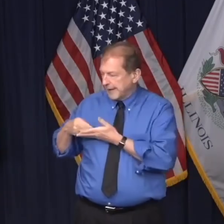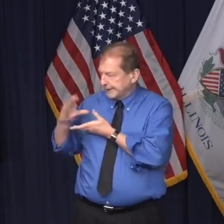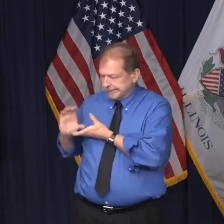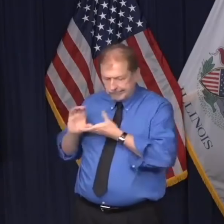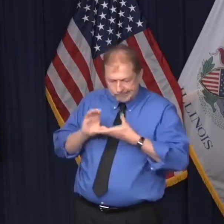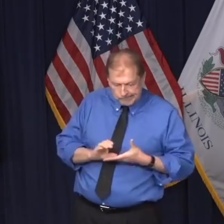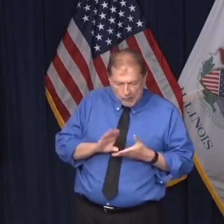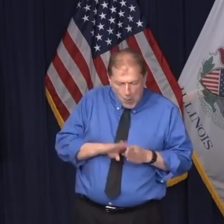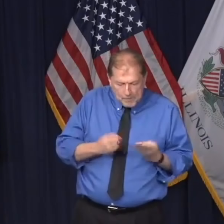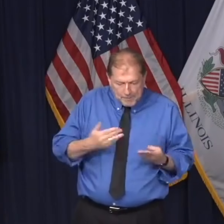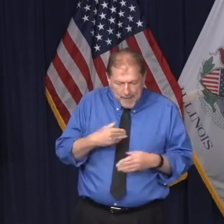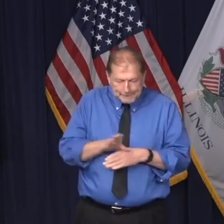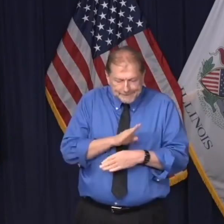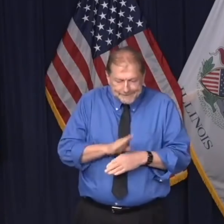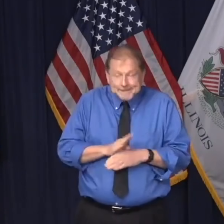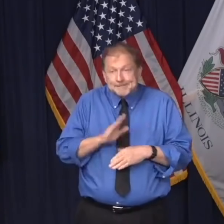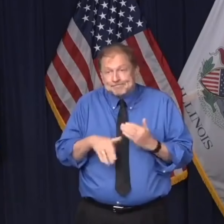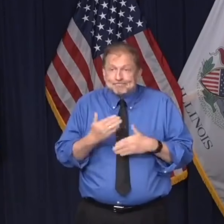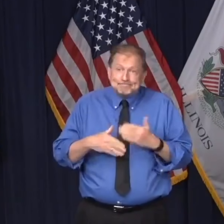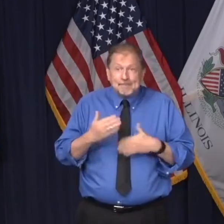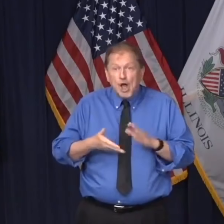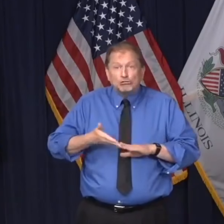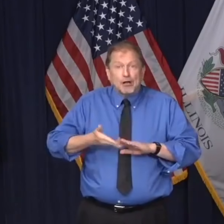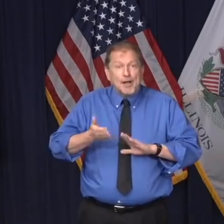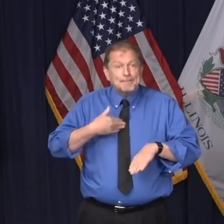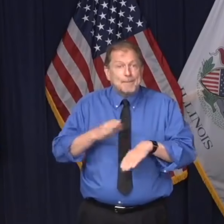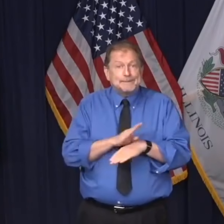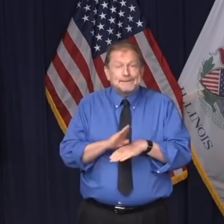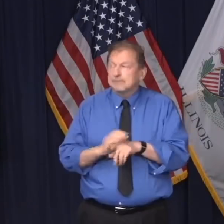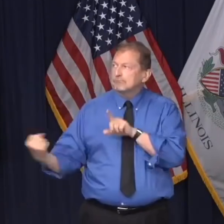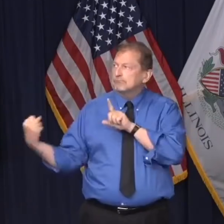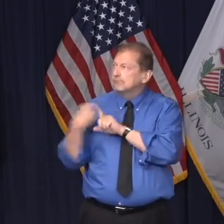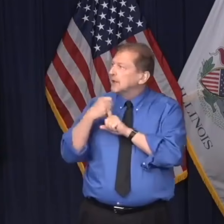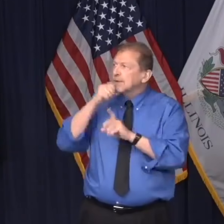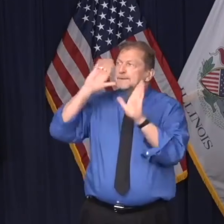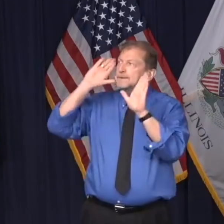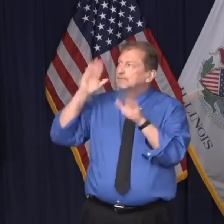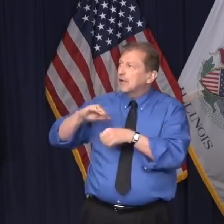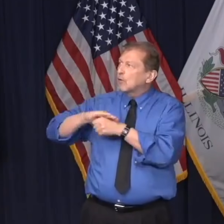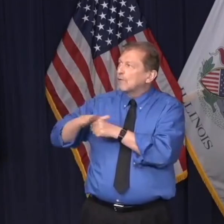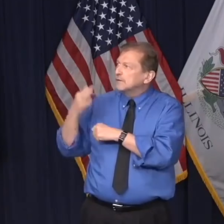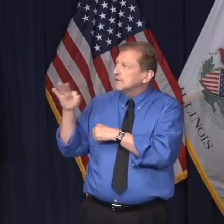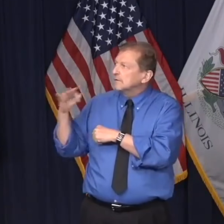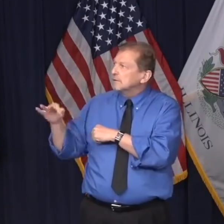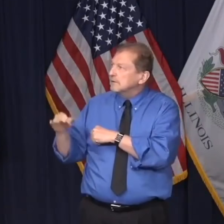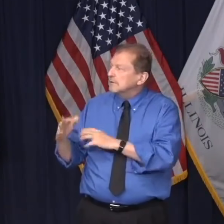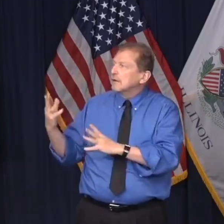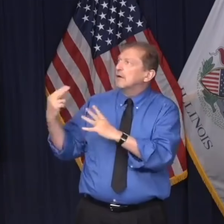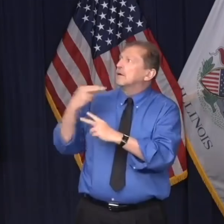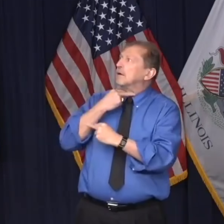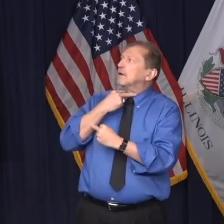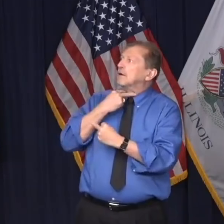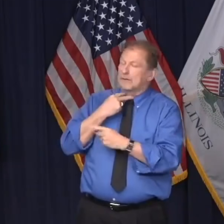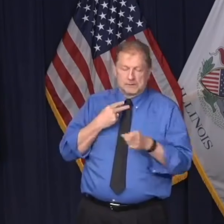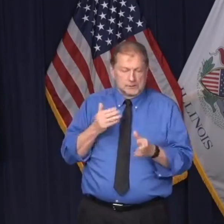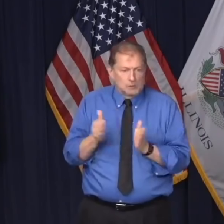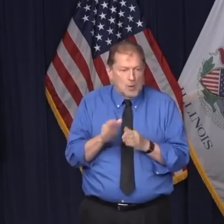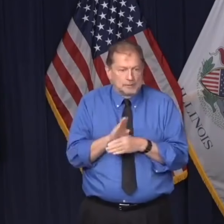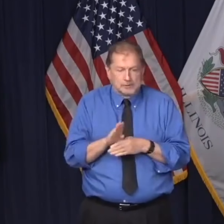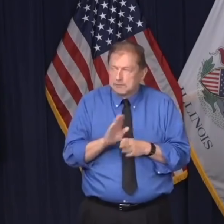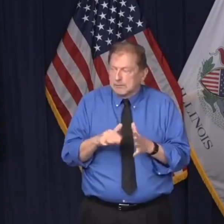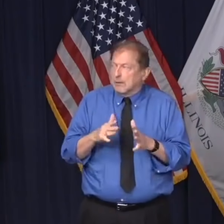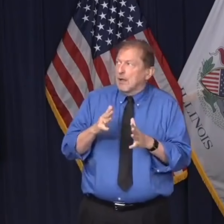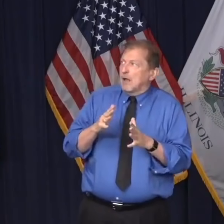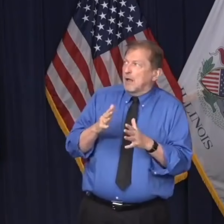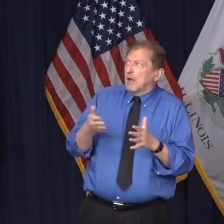business, and along comes this terrible pandemic that no one expected. And it's devastating, specifically those